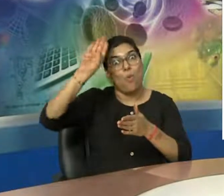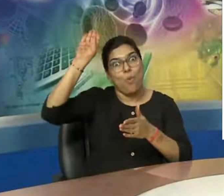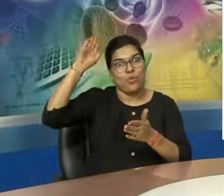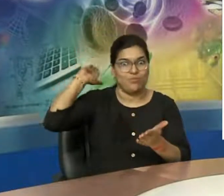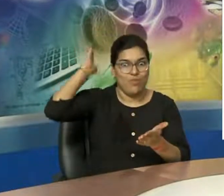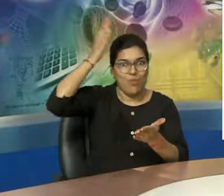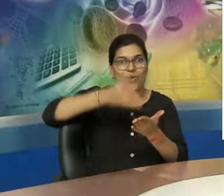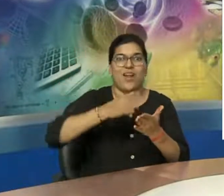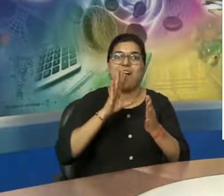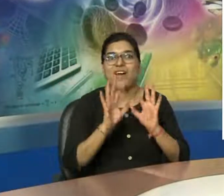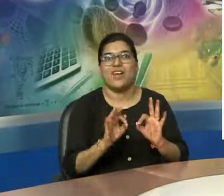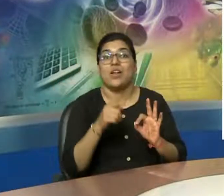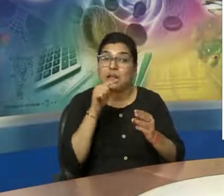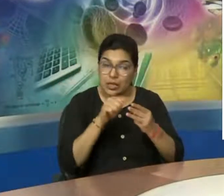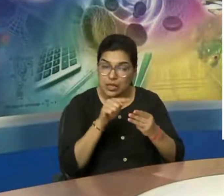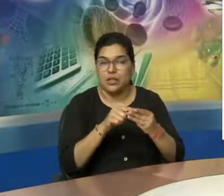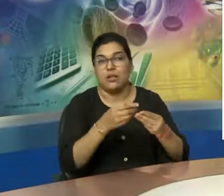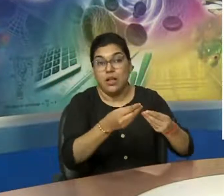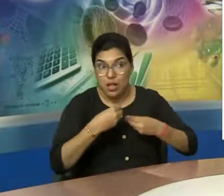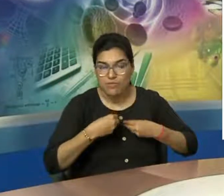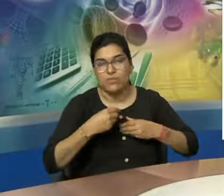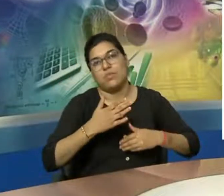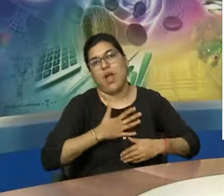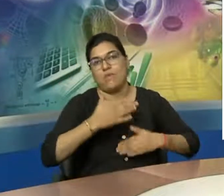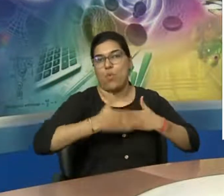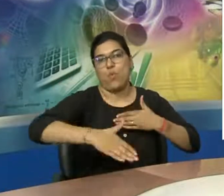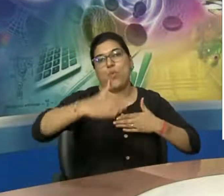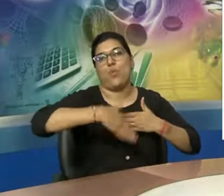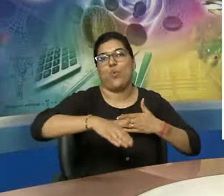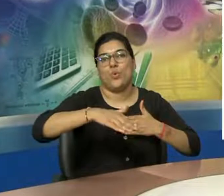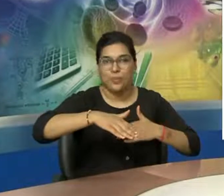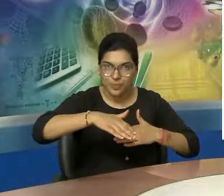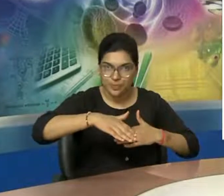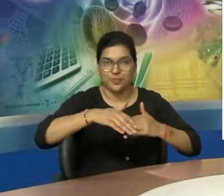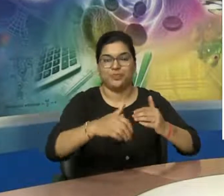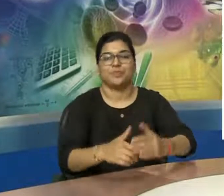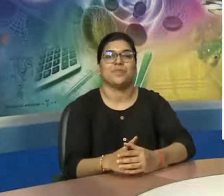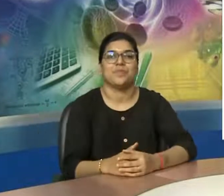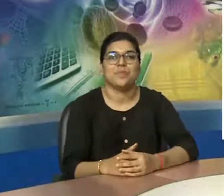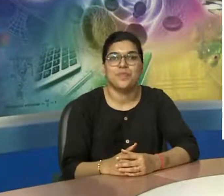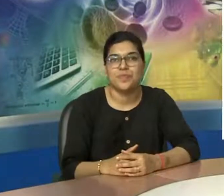All these are the basic needs.